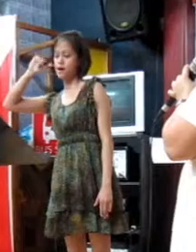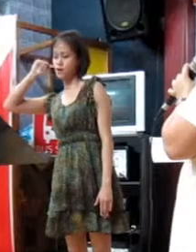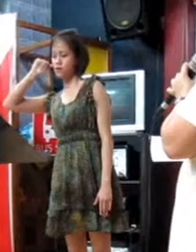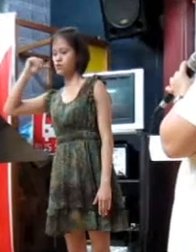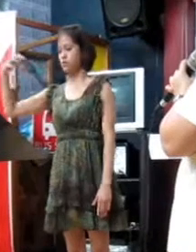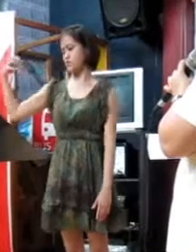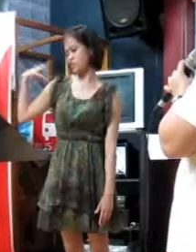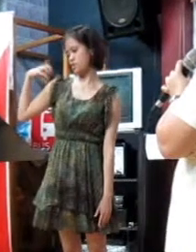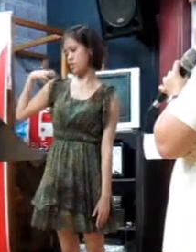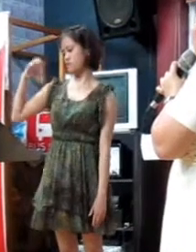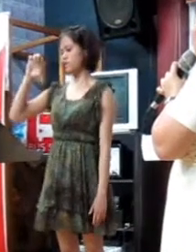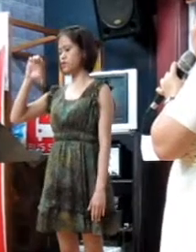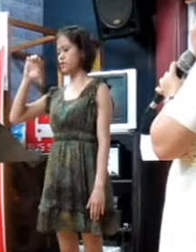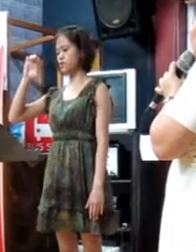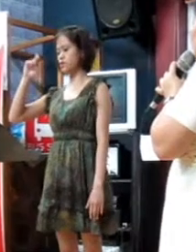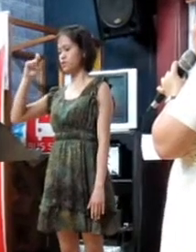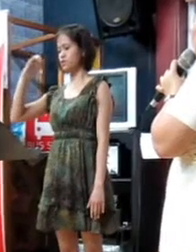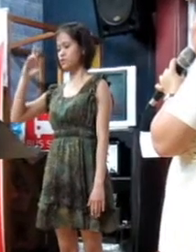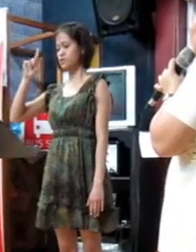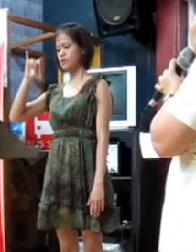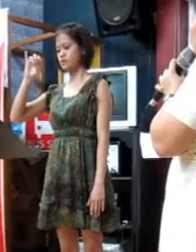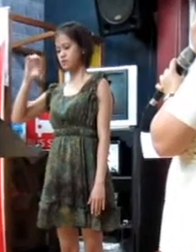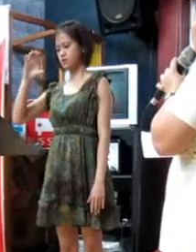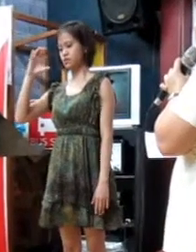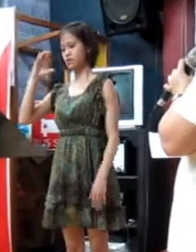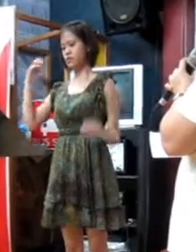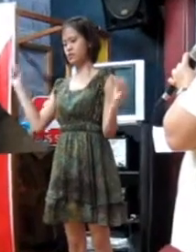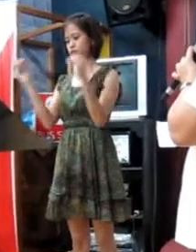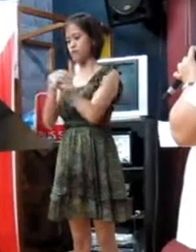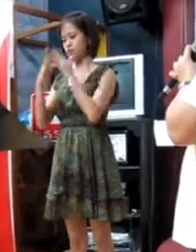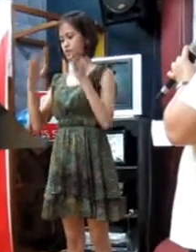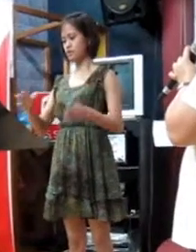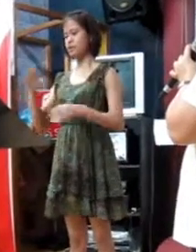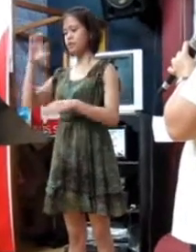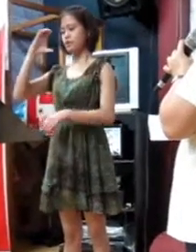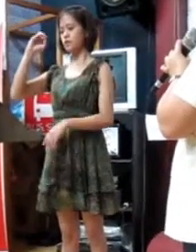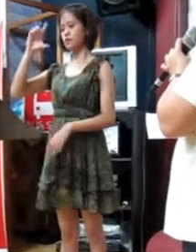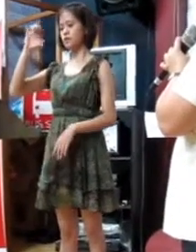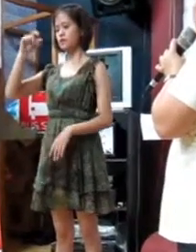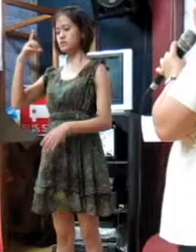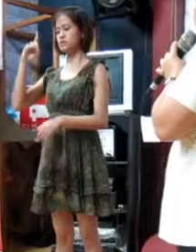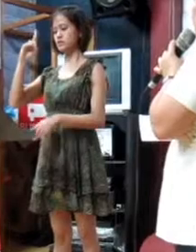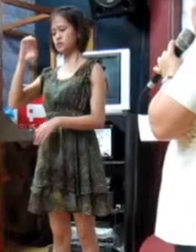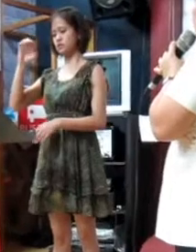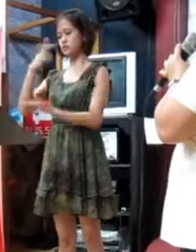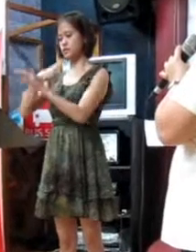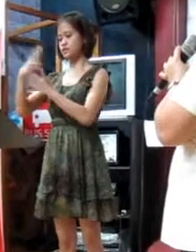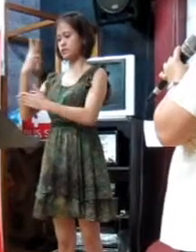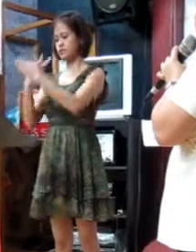of Ma'am Catherine Rafael, Chief Executive Officer of Colegio de Holy